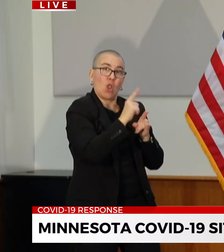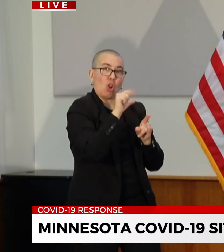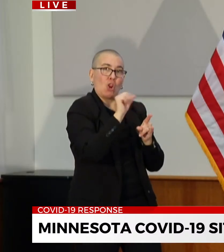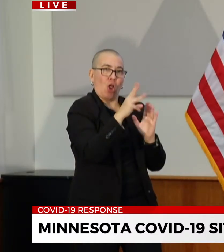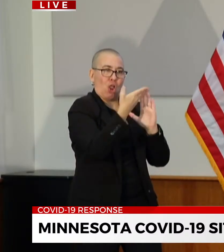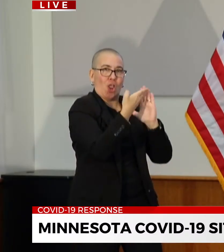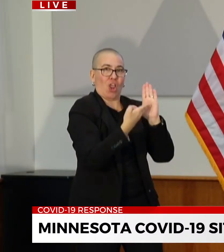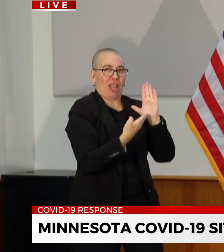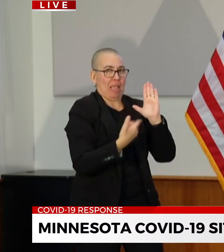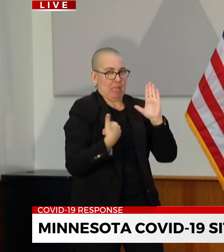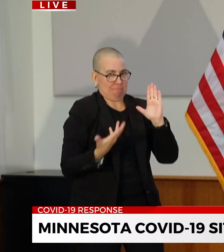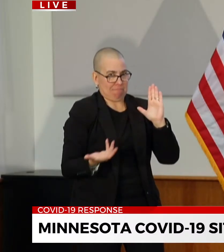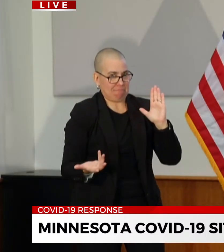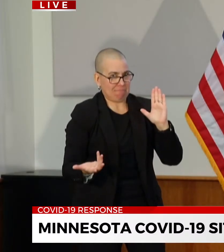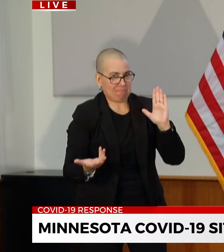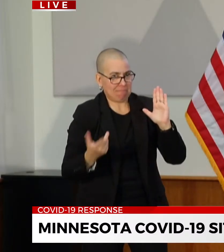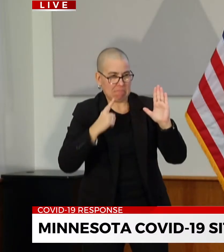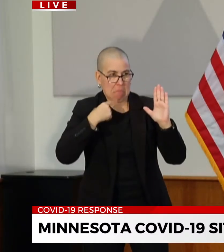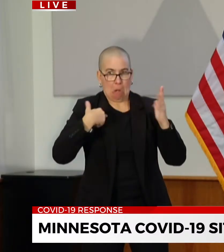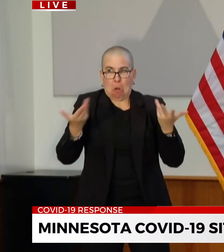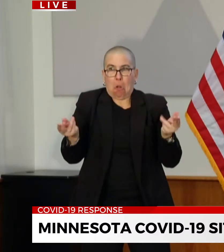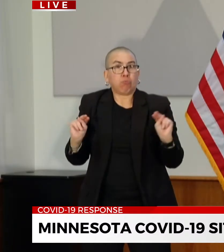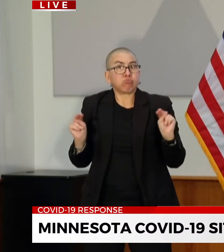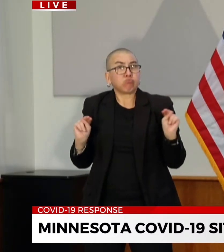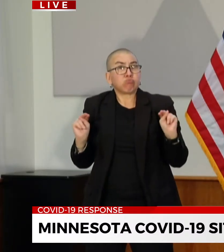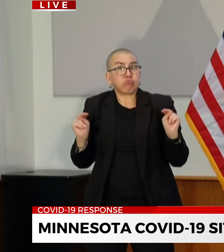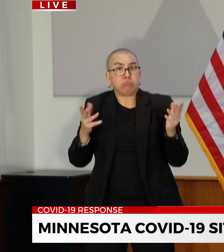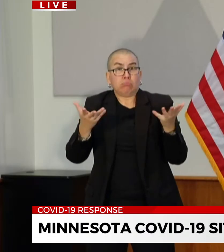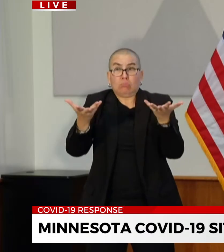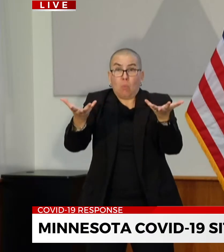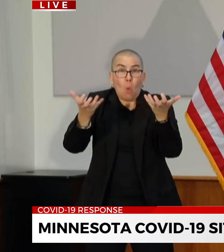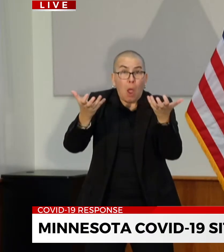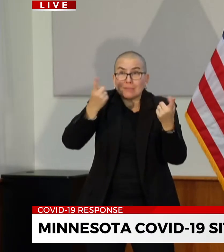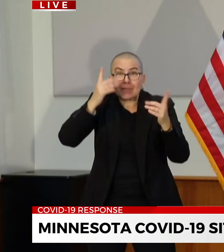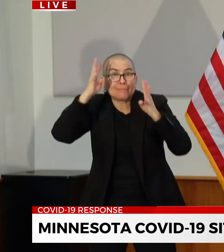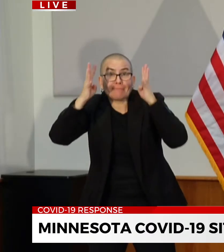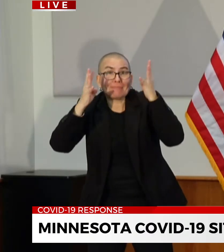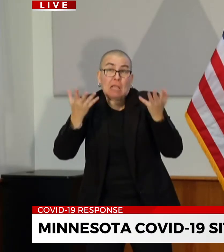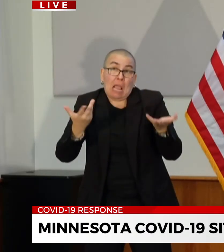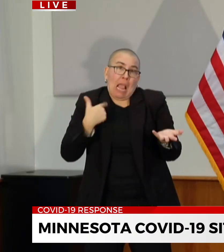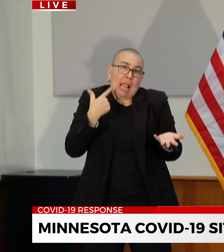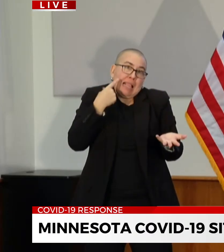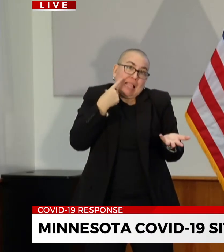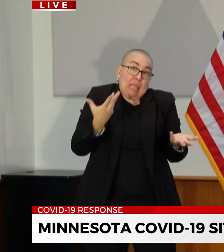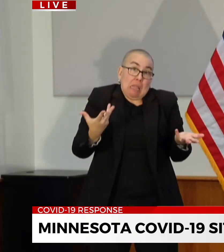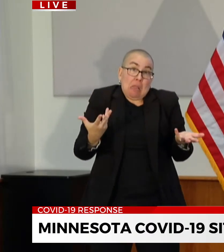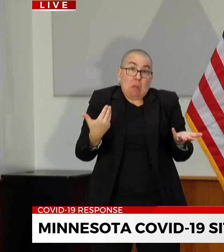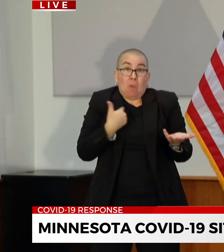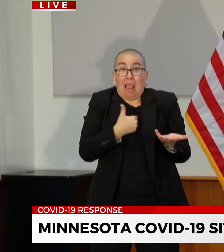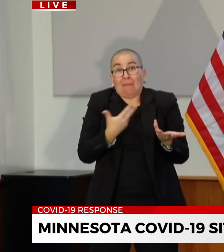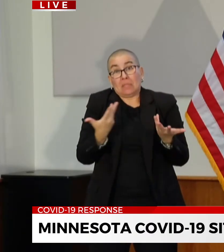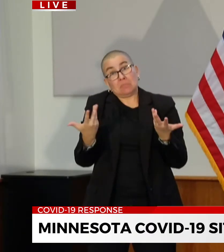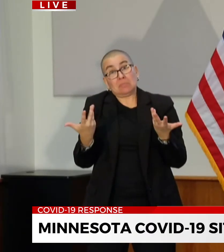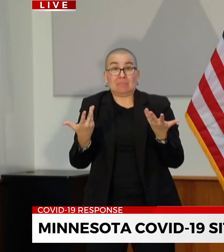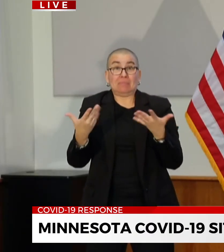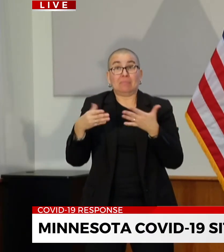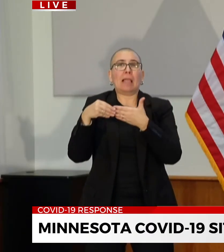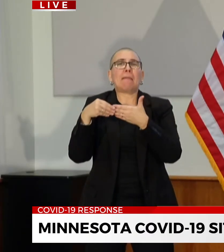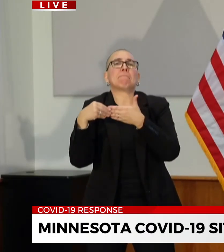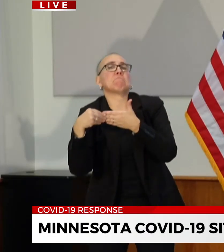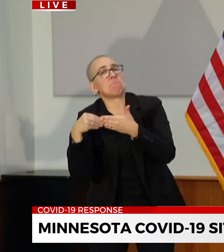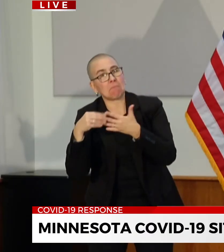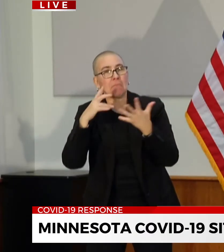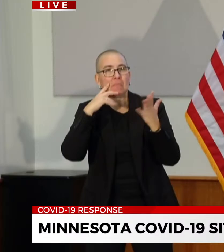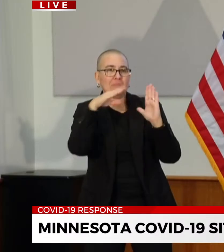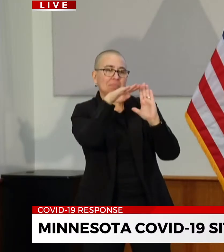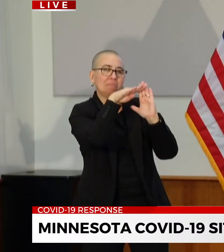this. Whatever helps folks, I would want to do it. I think carved out a pretty libertarian path about adults make their own choices around